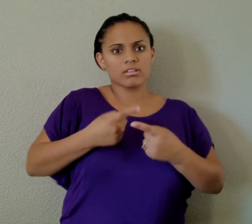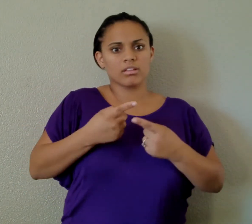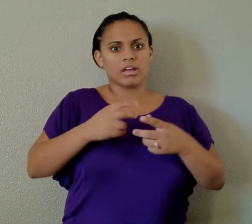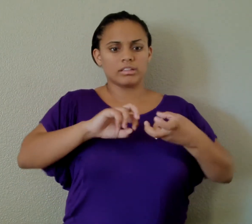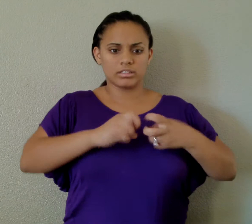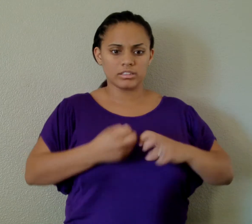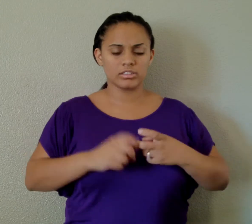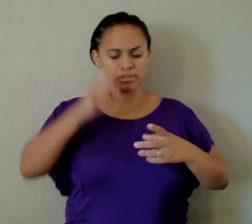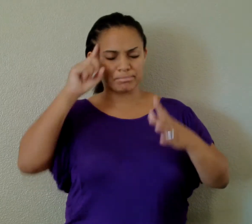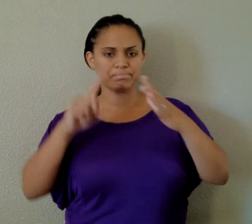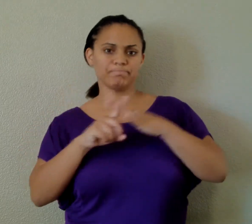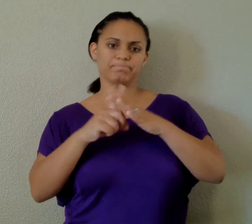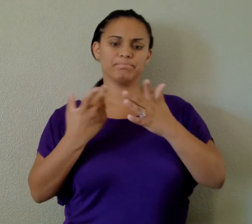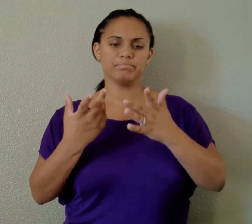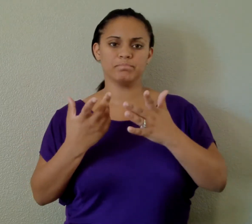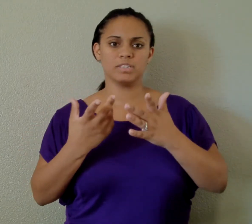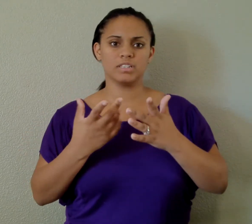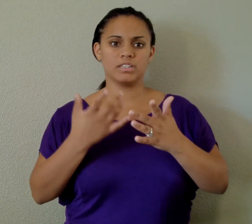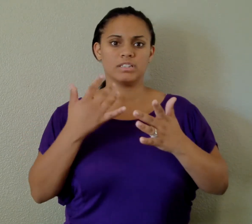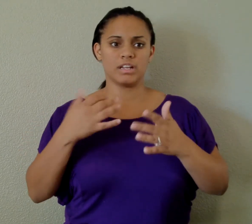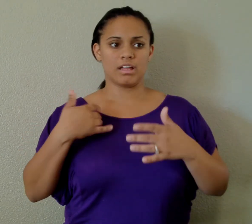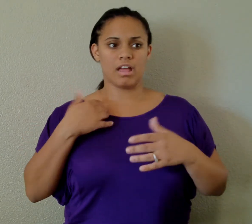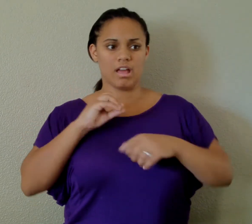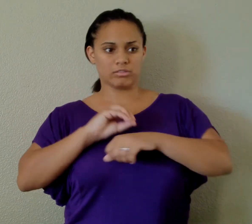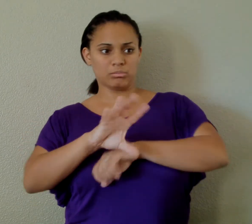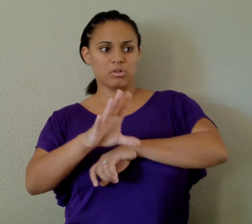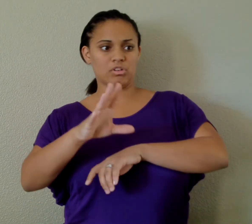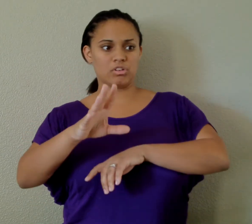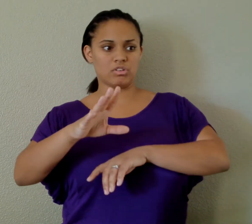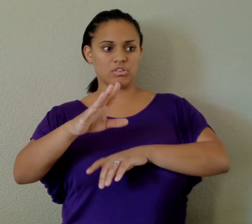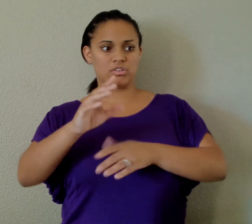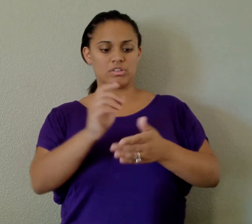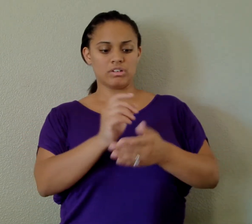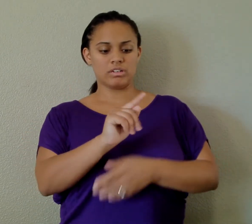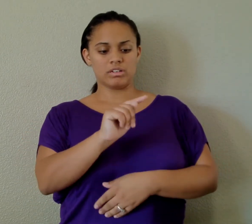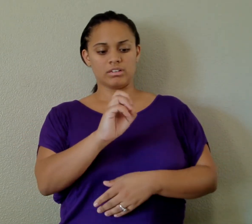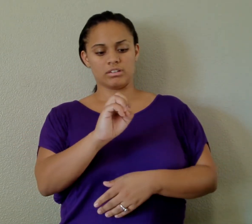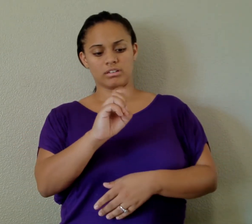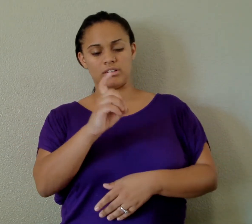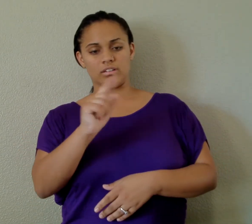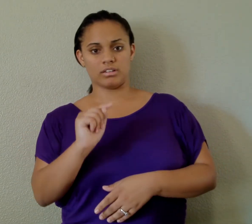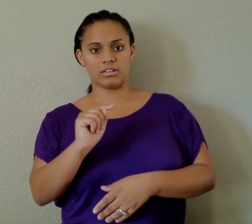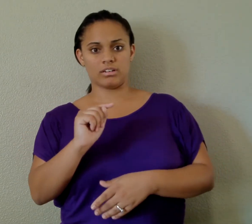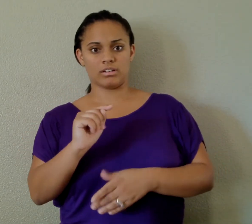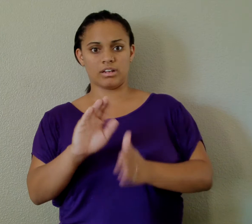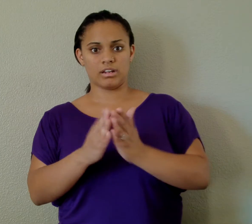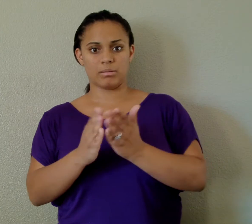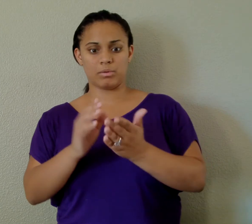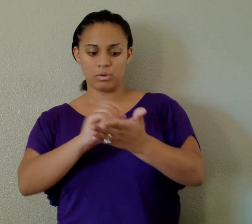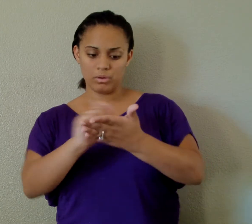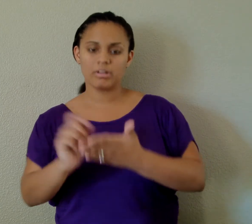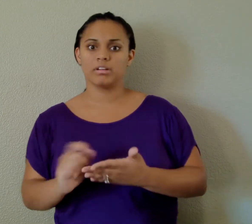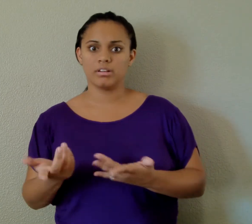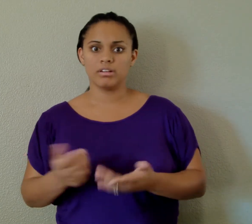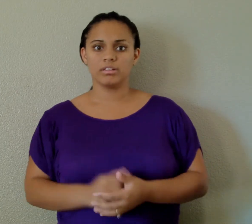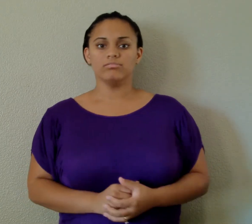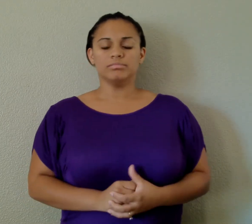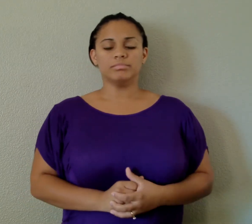then writing from a journal or periodical or some such source. And then they assemble